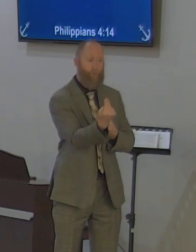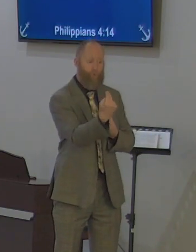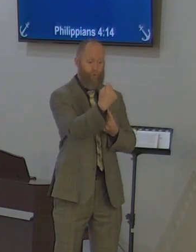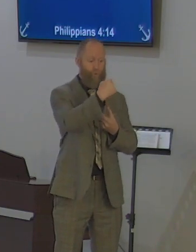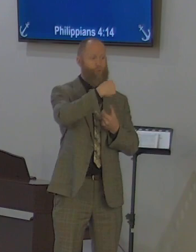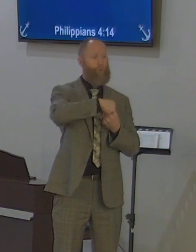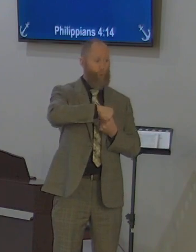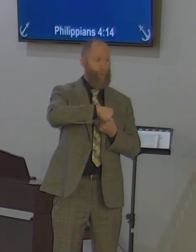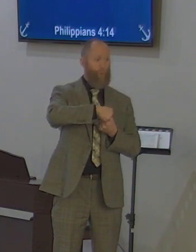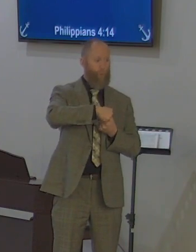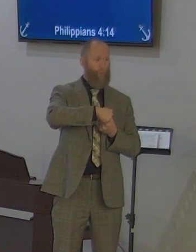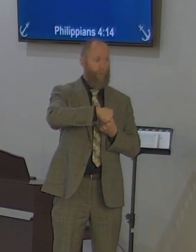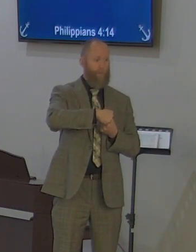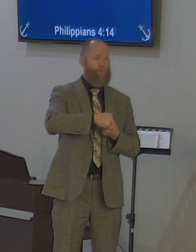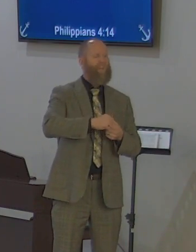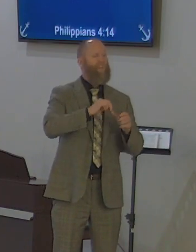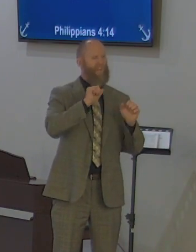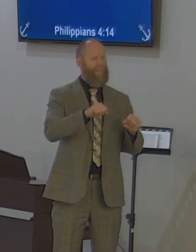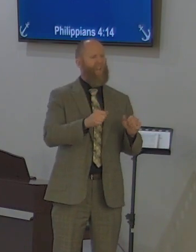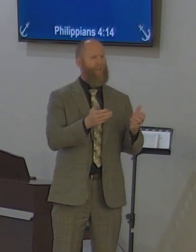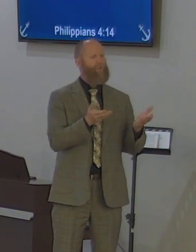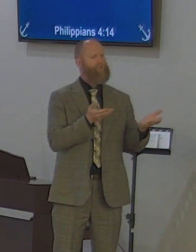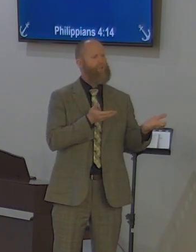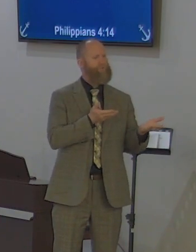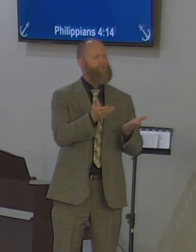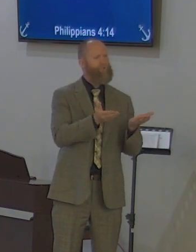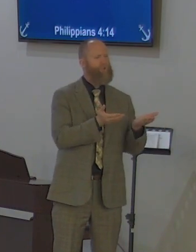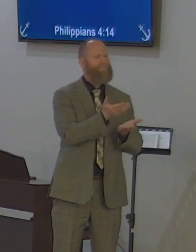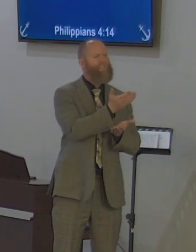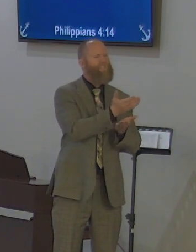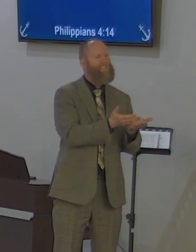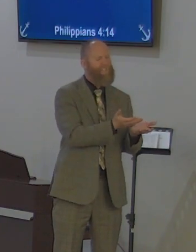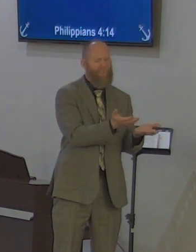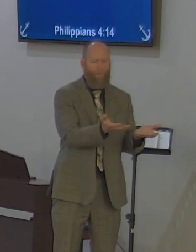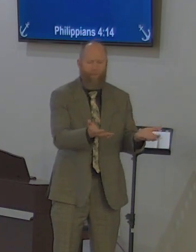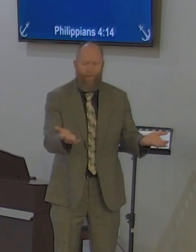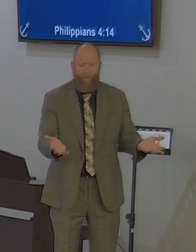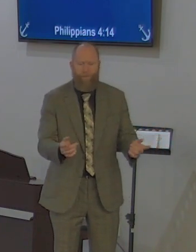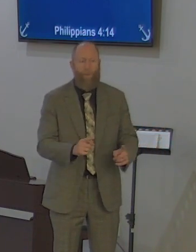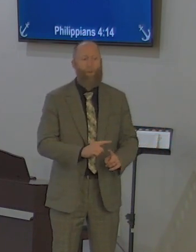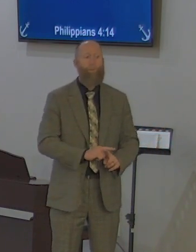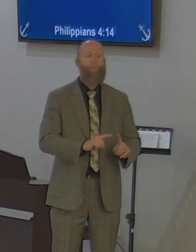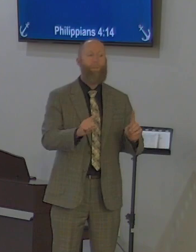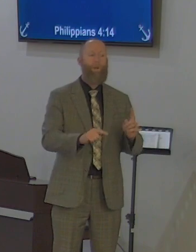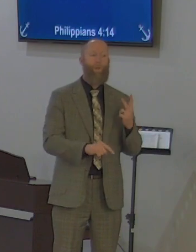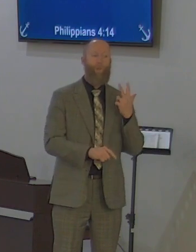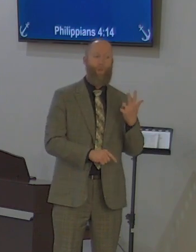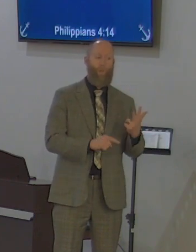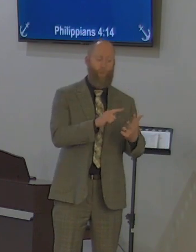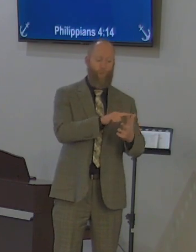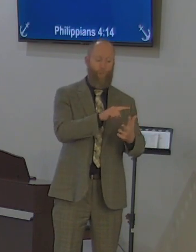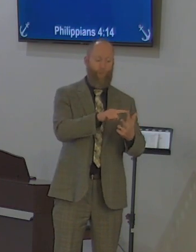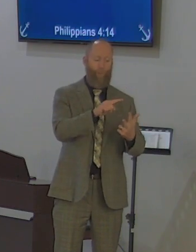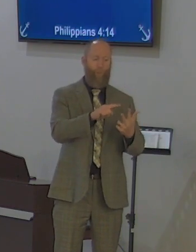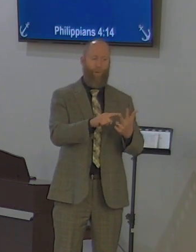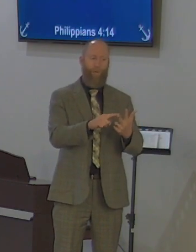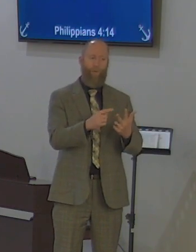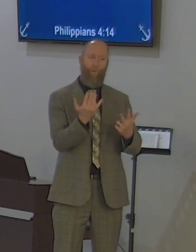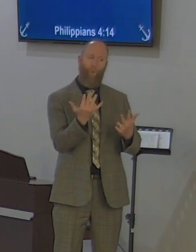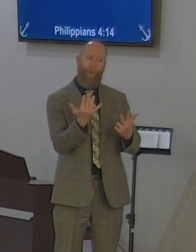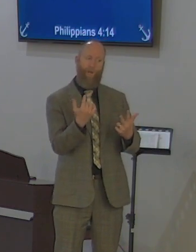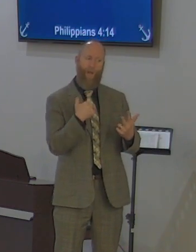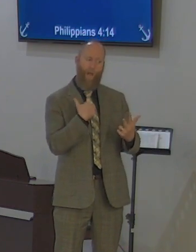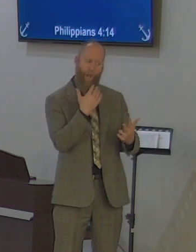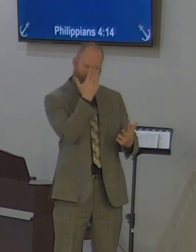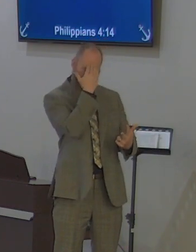in certain ministries, but there are three areas that you don't serve in until you know us and we know you better. And